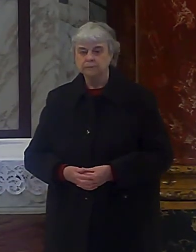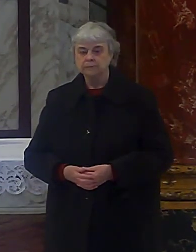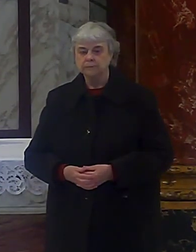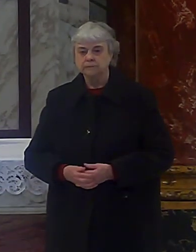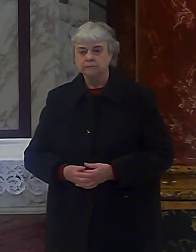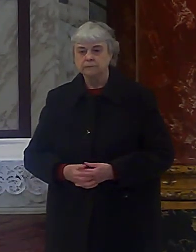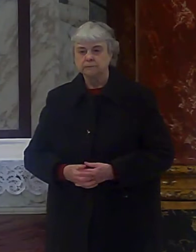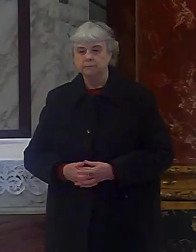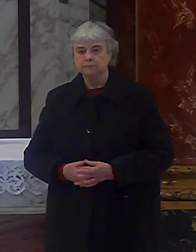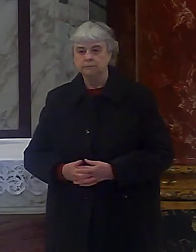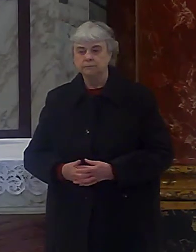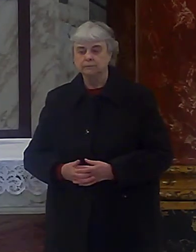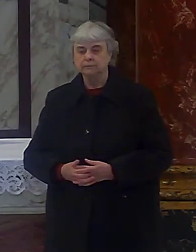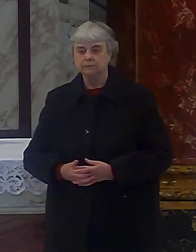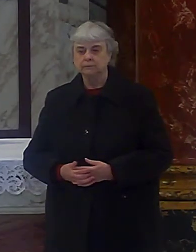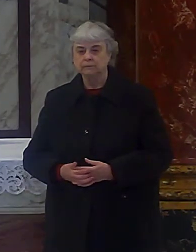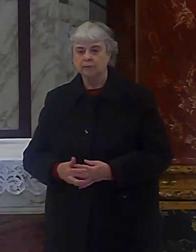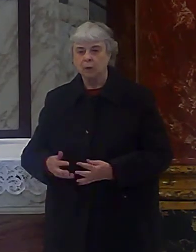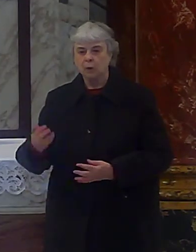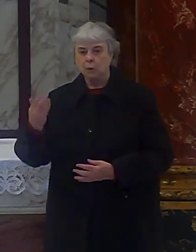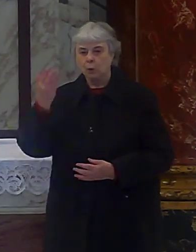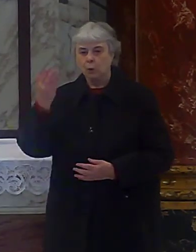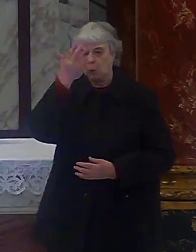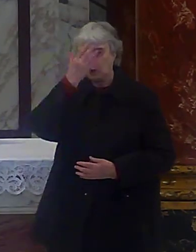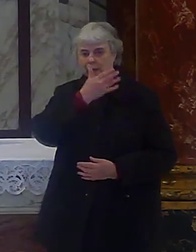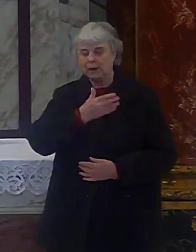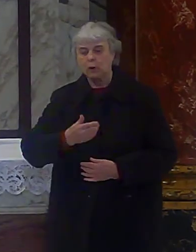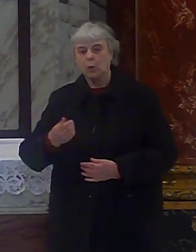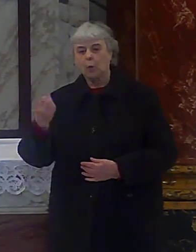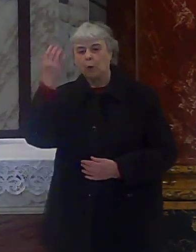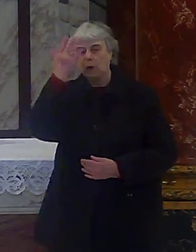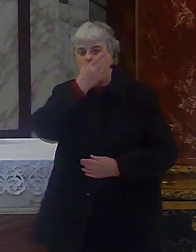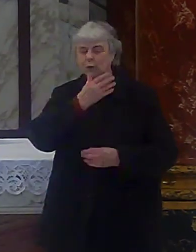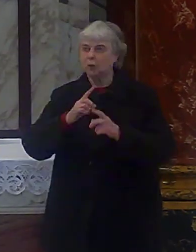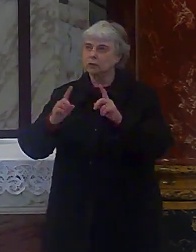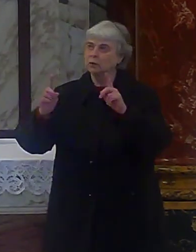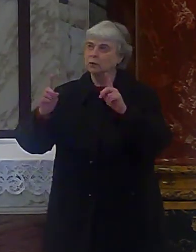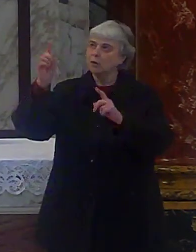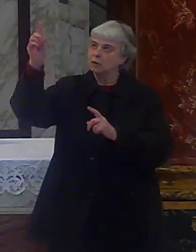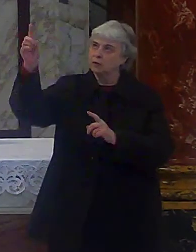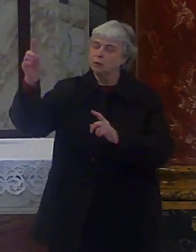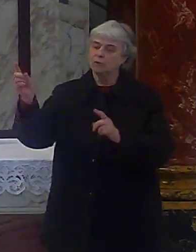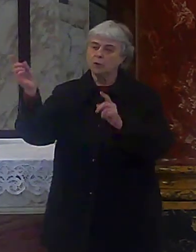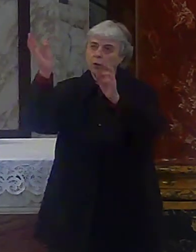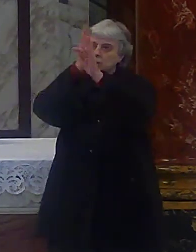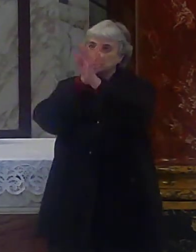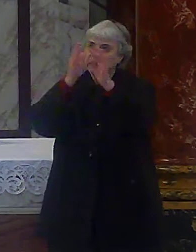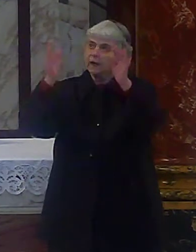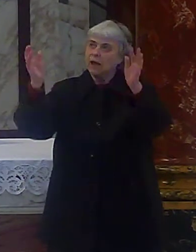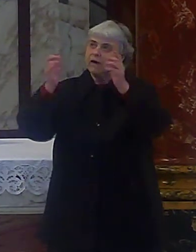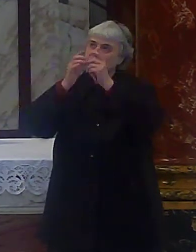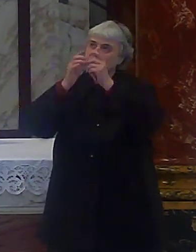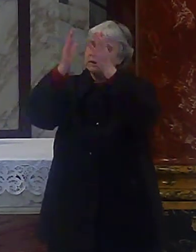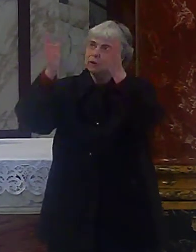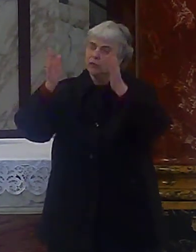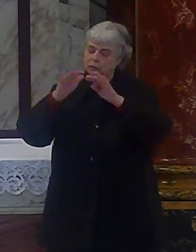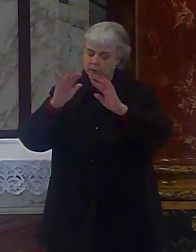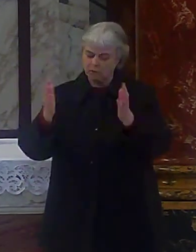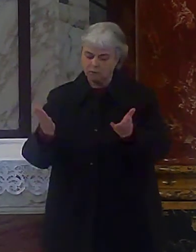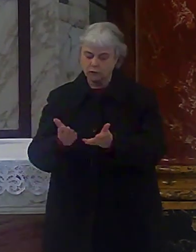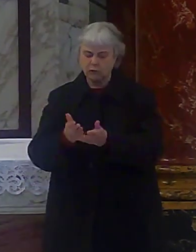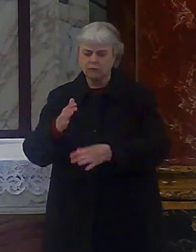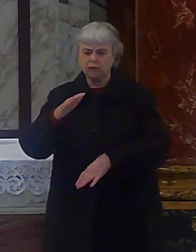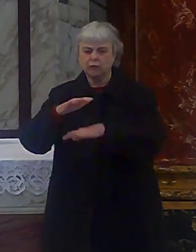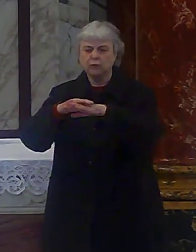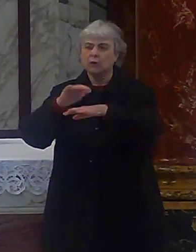you holy holy holy lord god of hosts heaven and earth are full